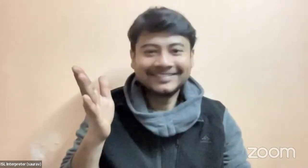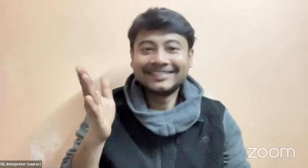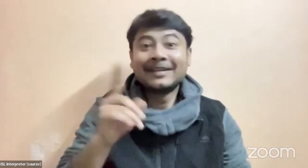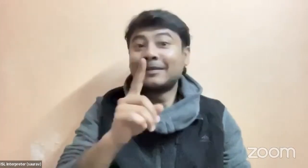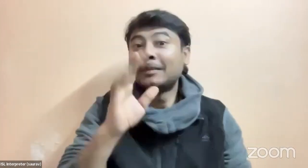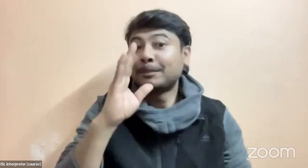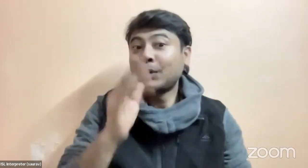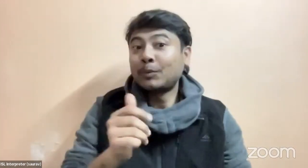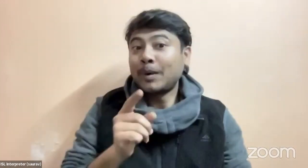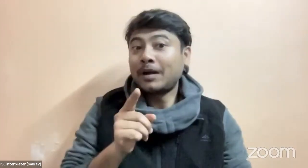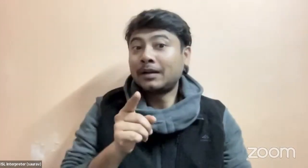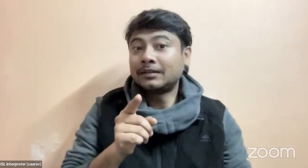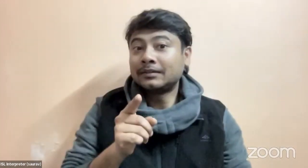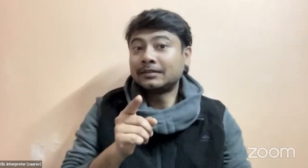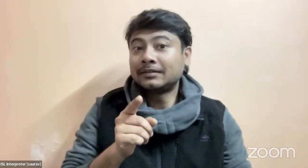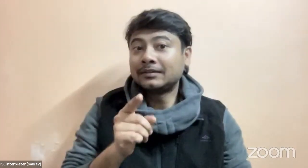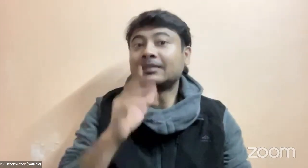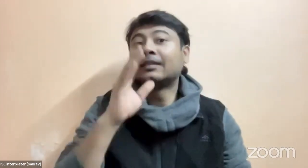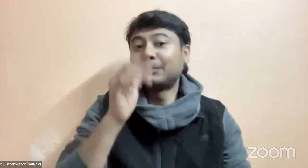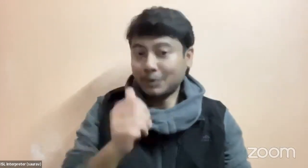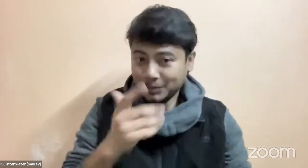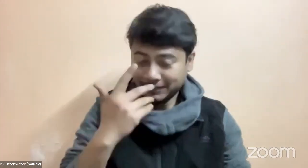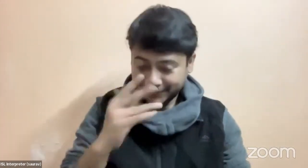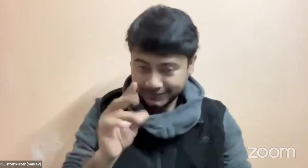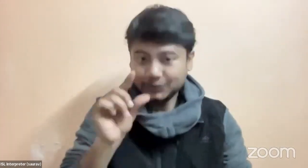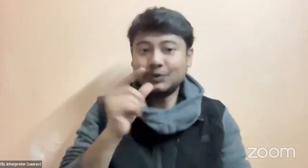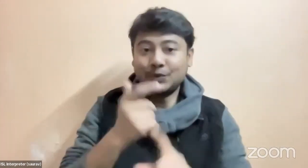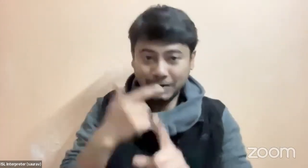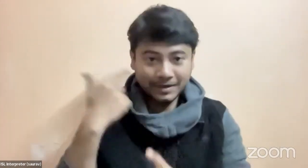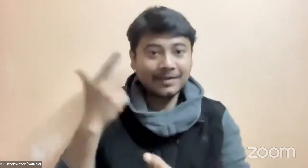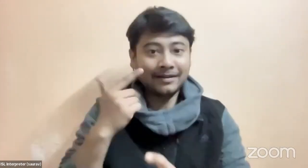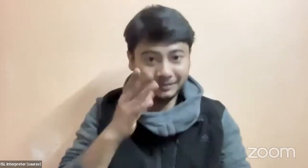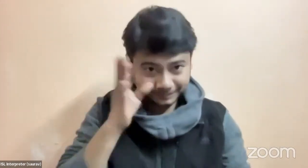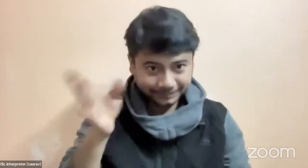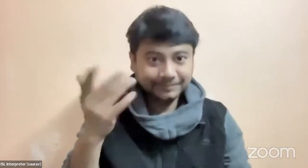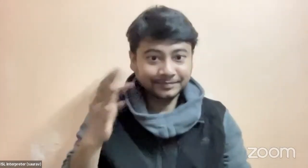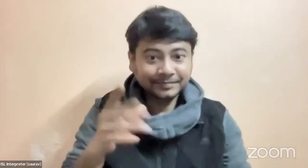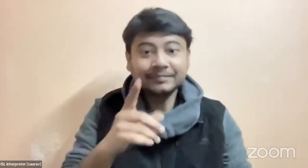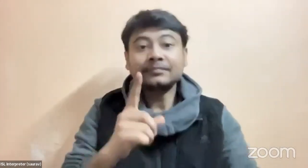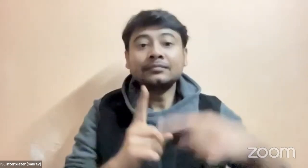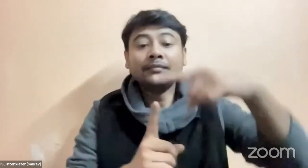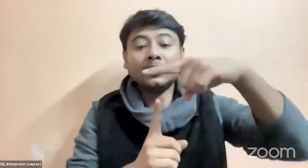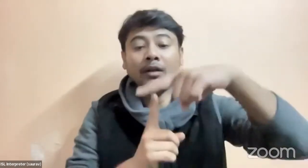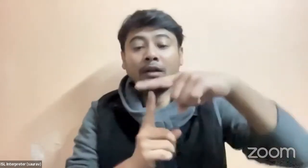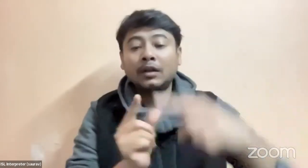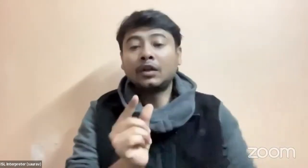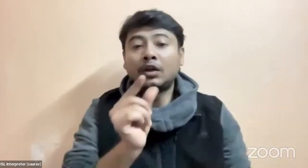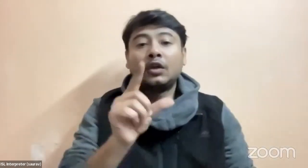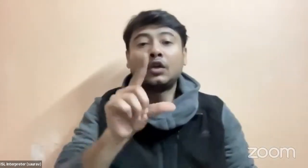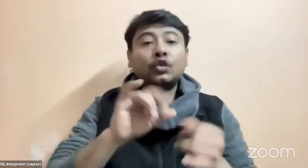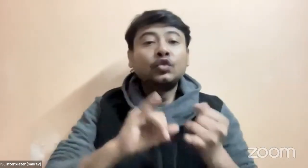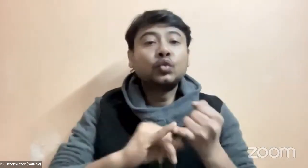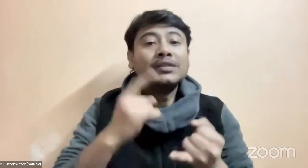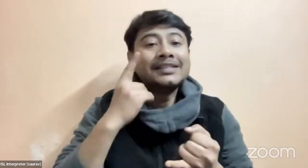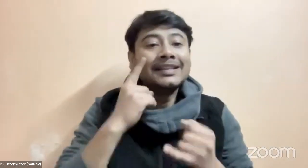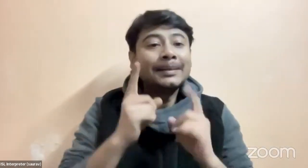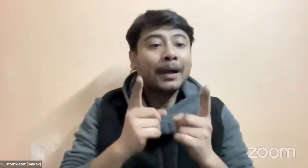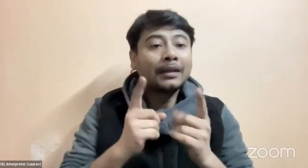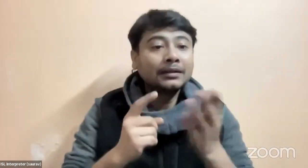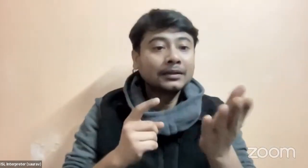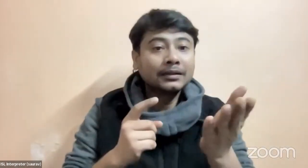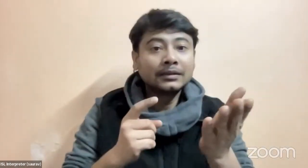You can ask Tulsi Mataji. Srila Prabhupada came to Germany. He came to Russia. Lord Chaitanya did not